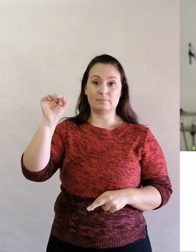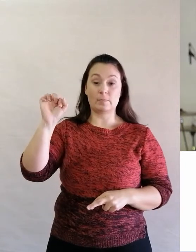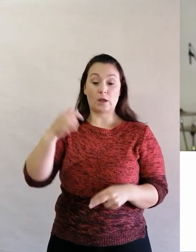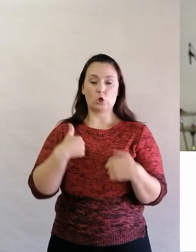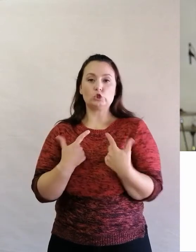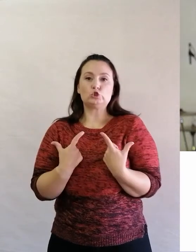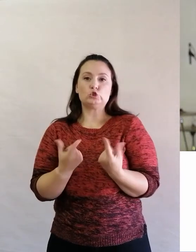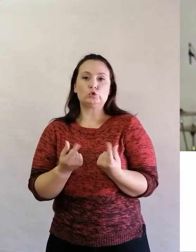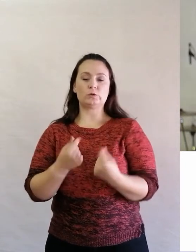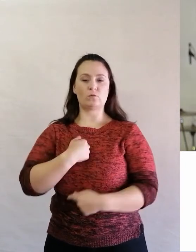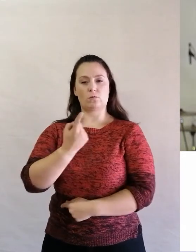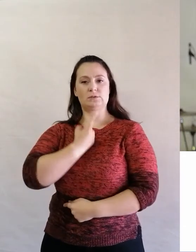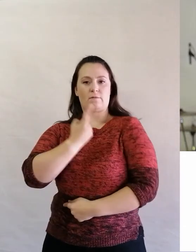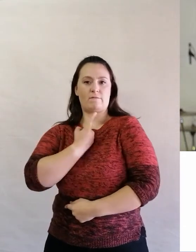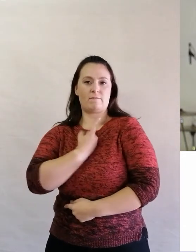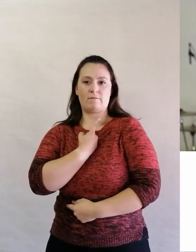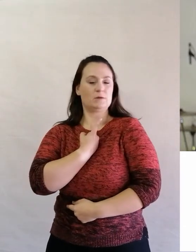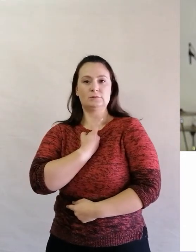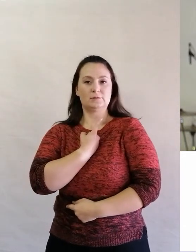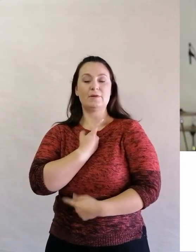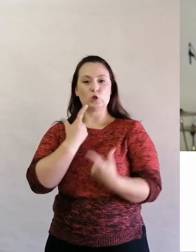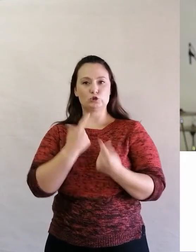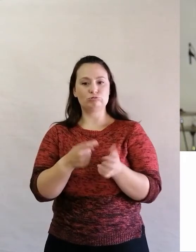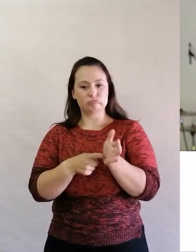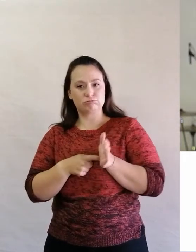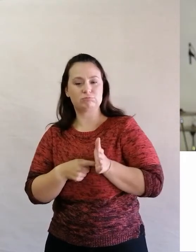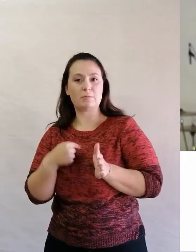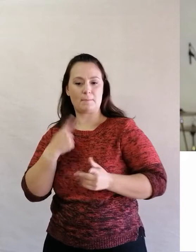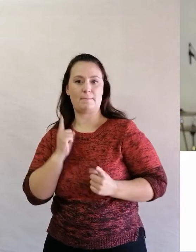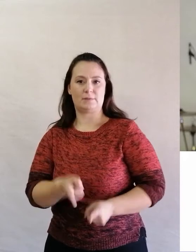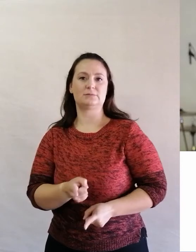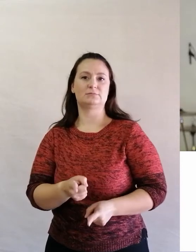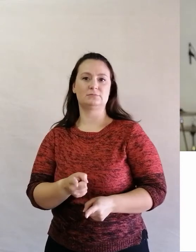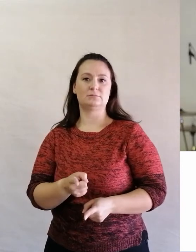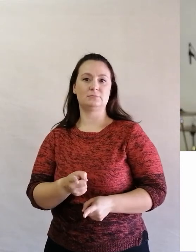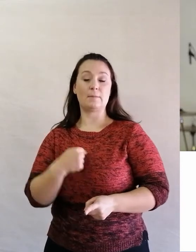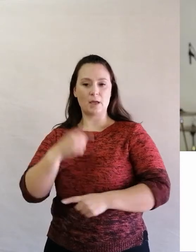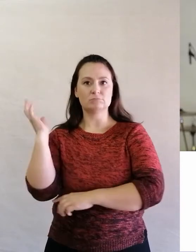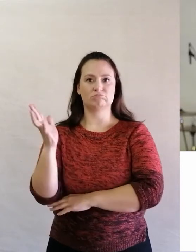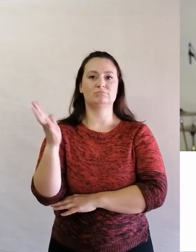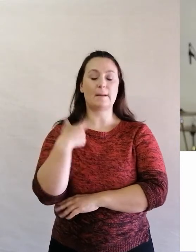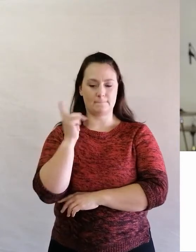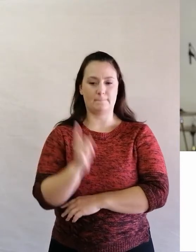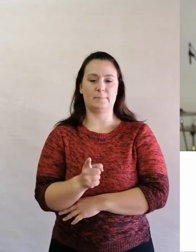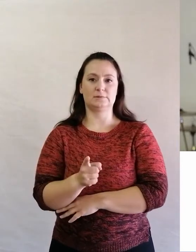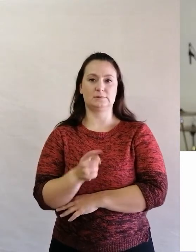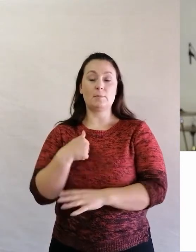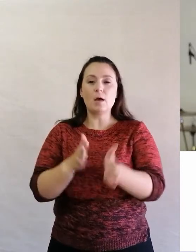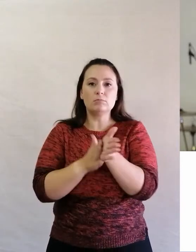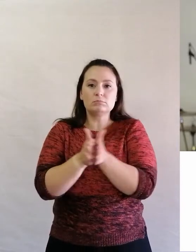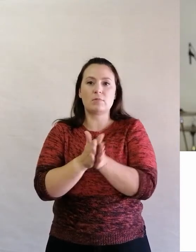my convenience. I'm going to do this because it's required. That's the call of God on us. That should be the very motivation of our